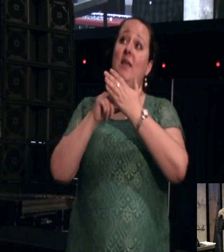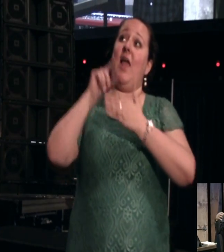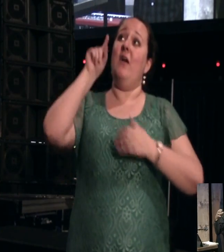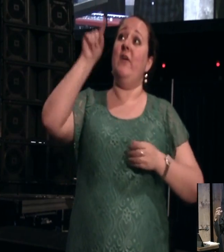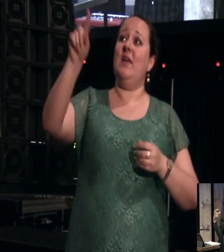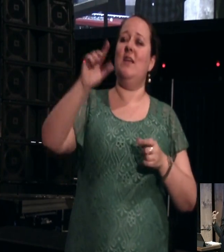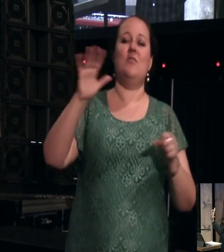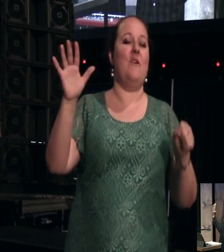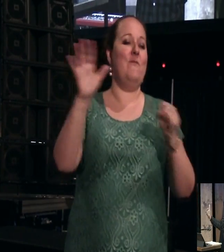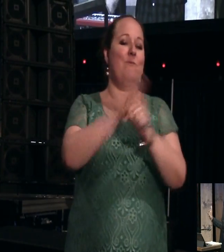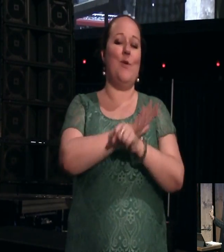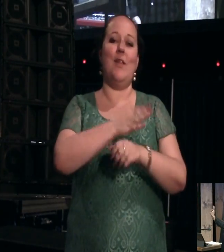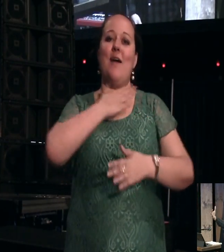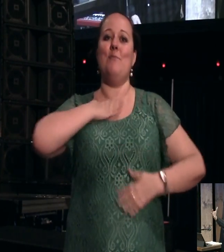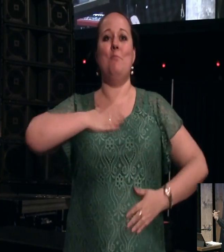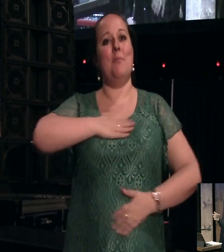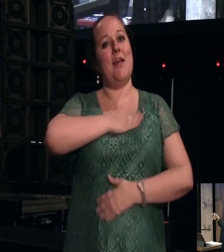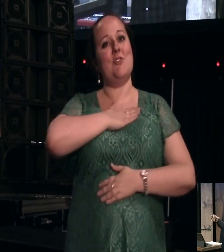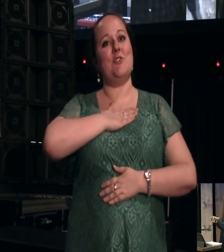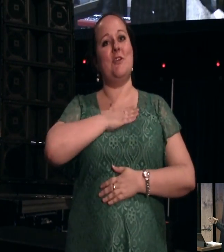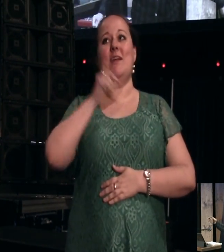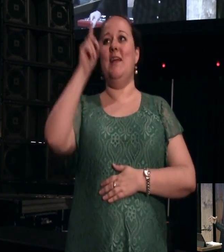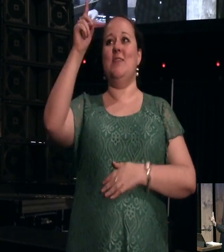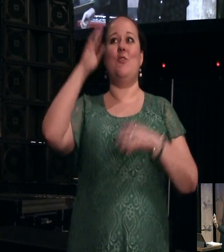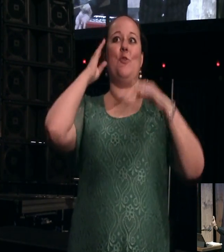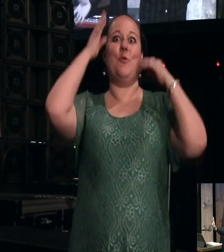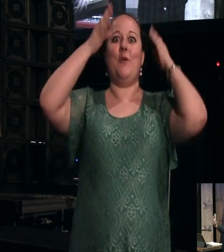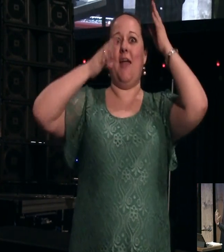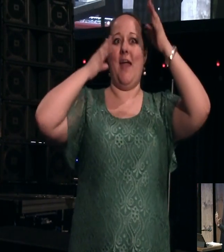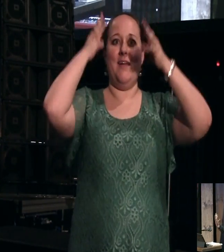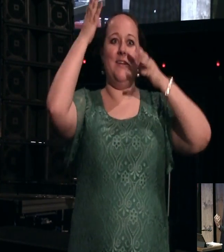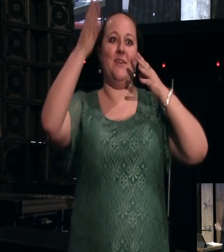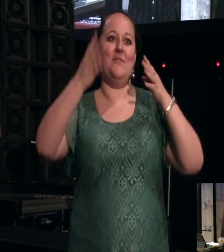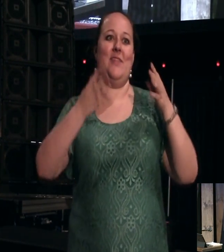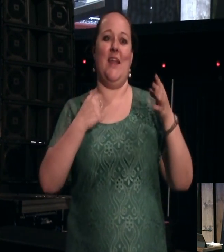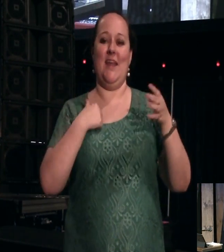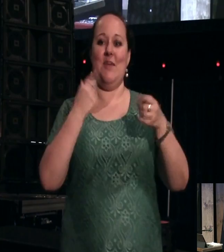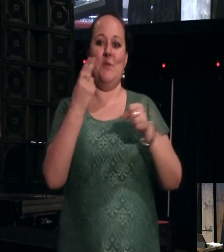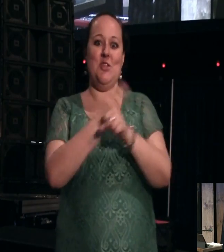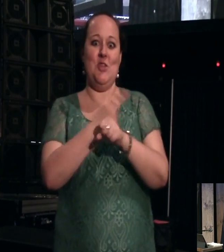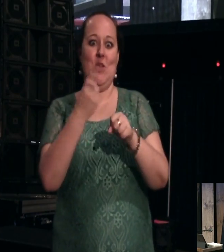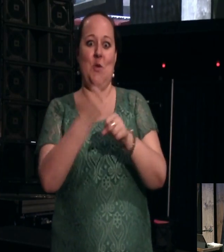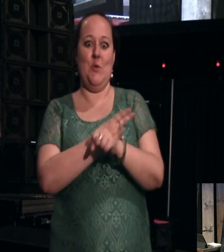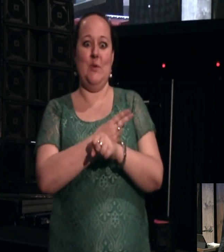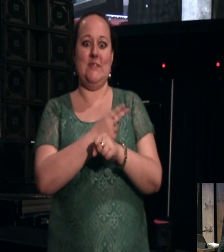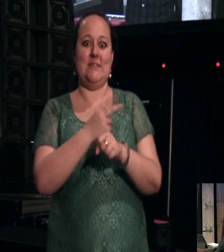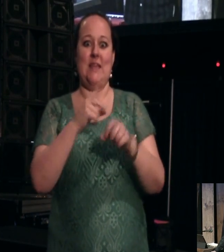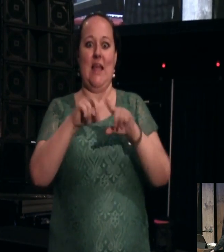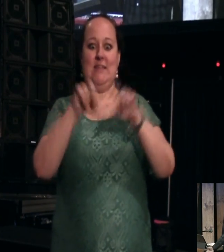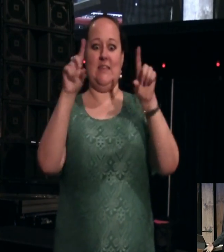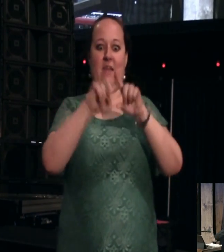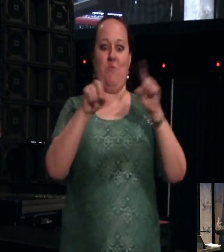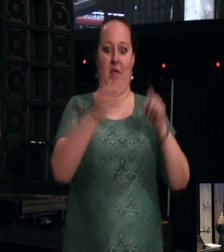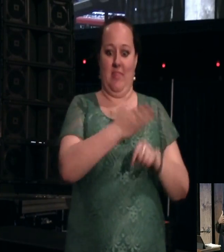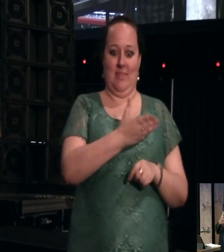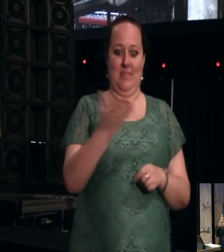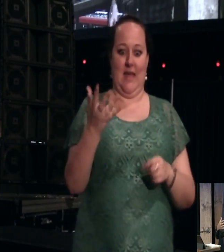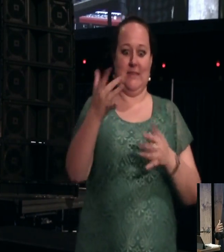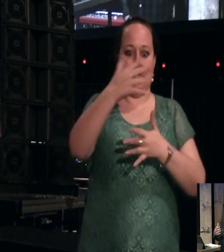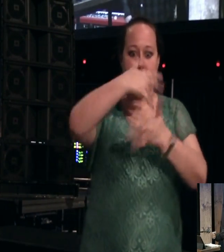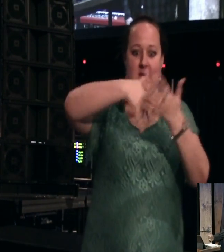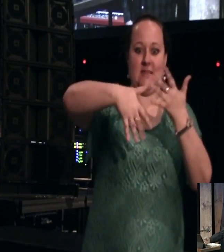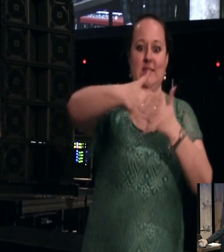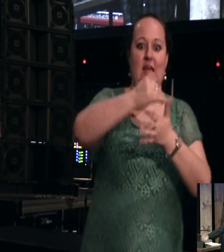one of the ways that God shows us how he is full of pleasure and he's creative, that he would wire the